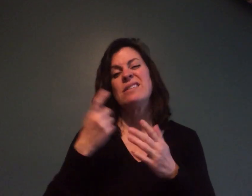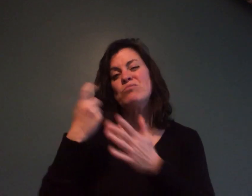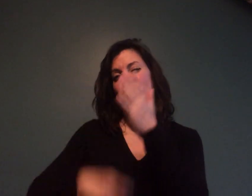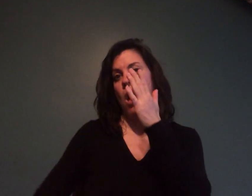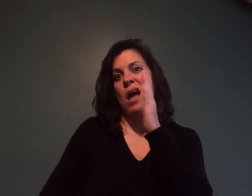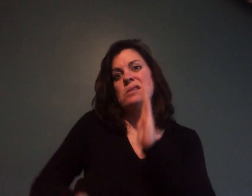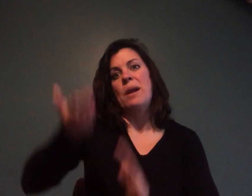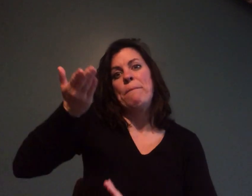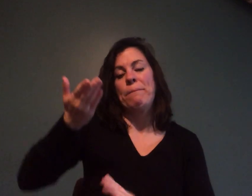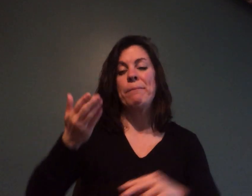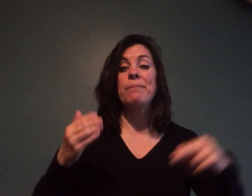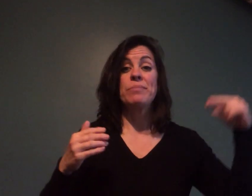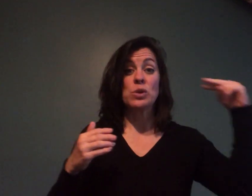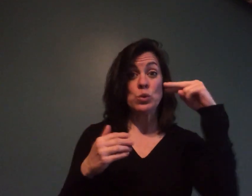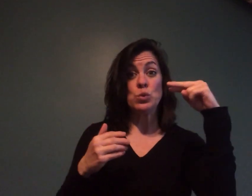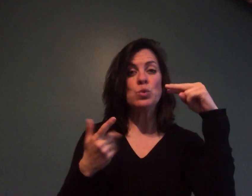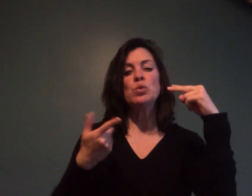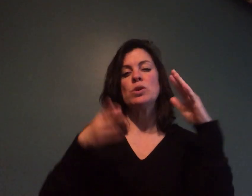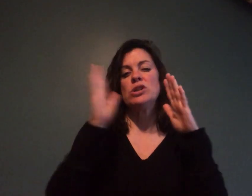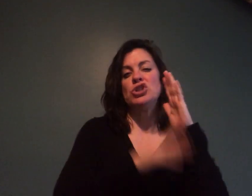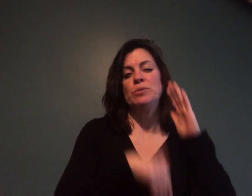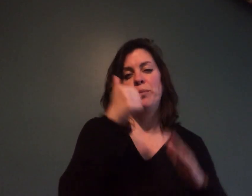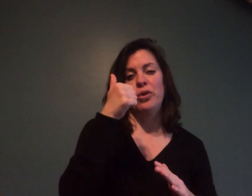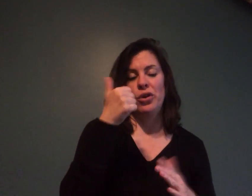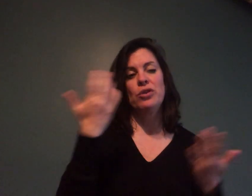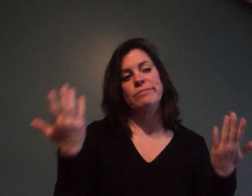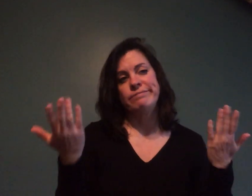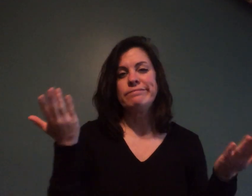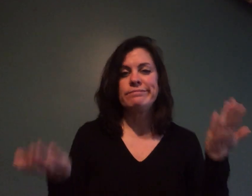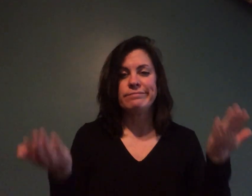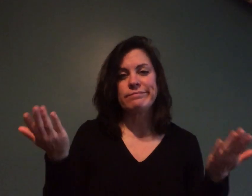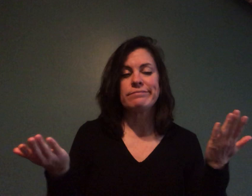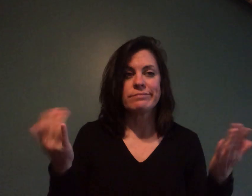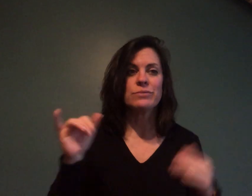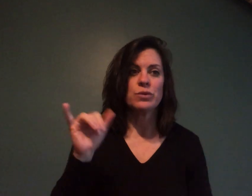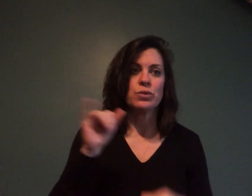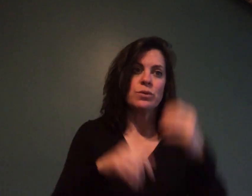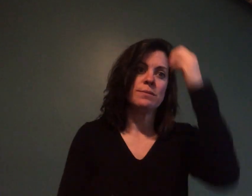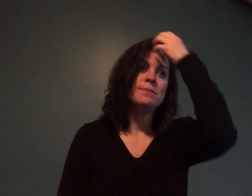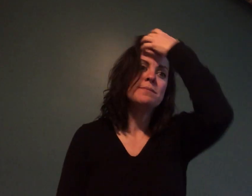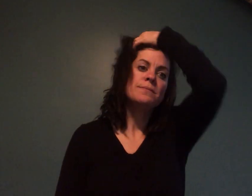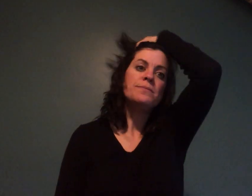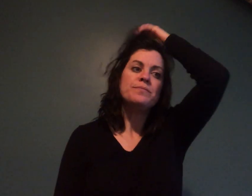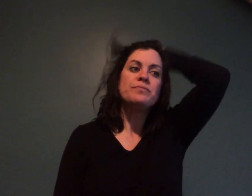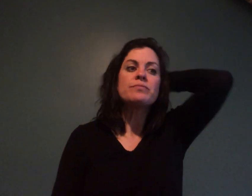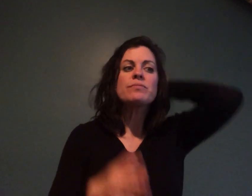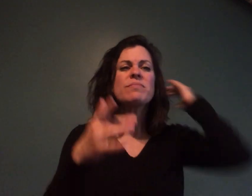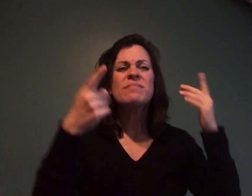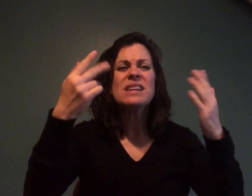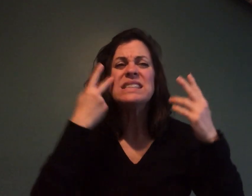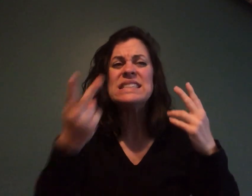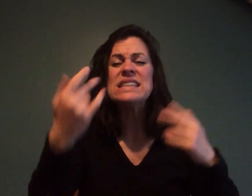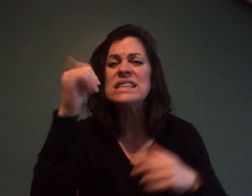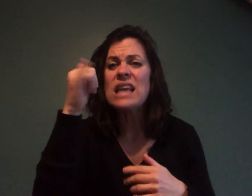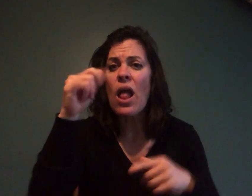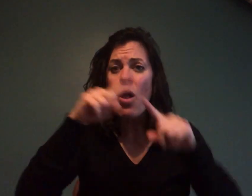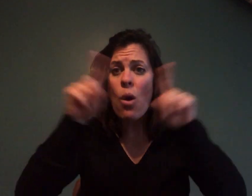right. Here's a current reading down here. All right, affects the current on the human body. All right,